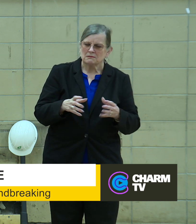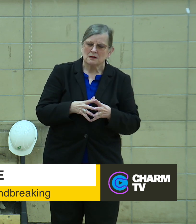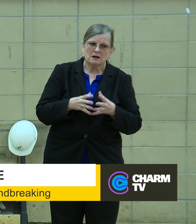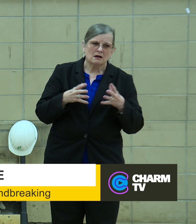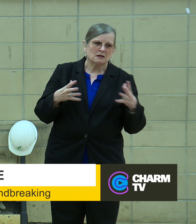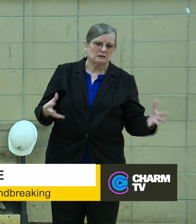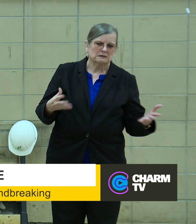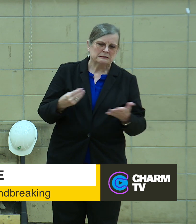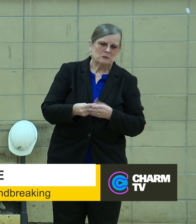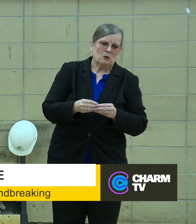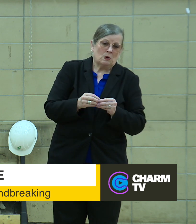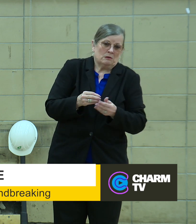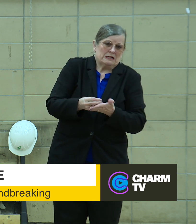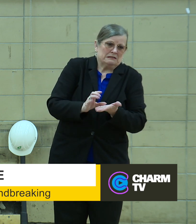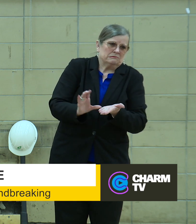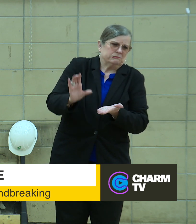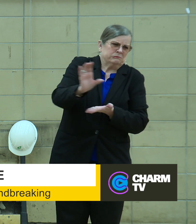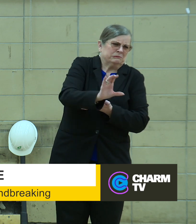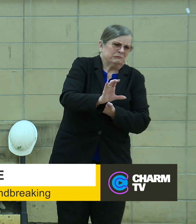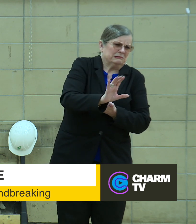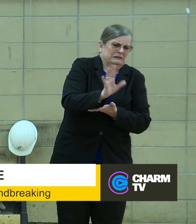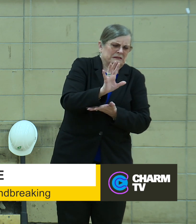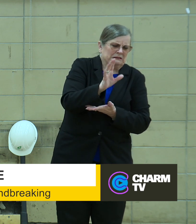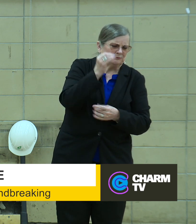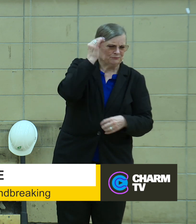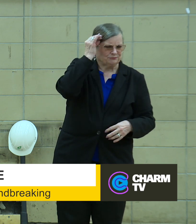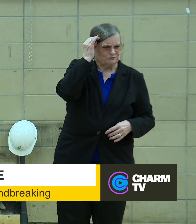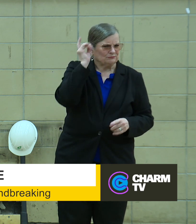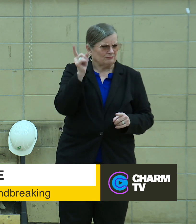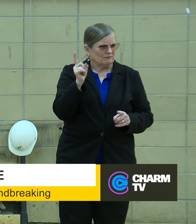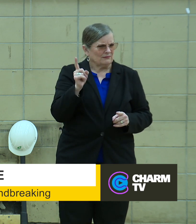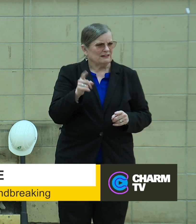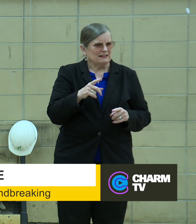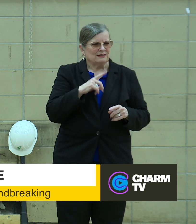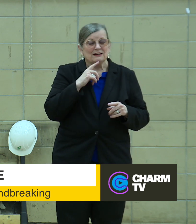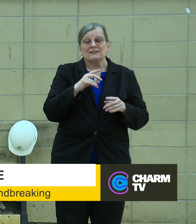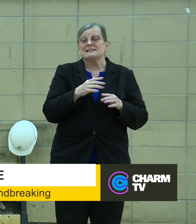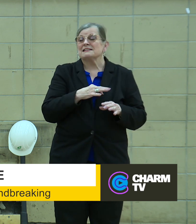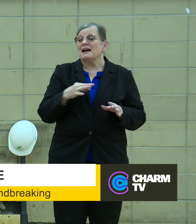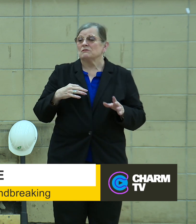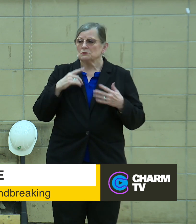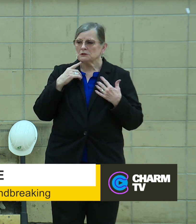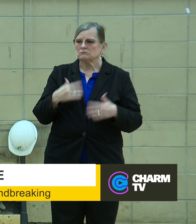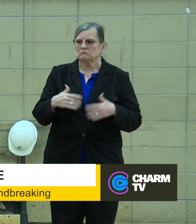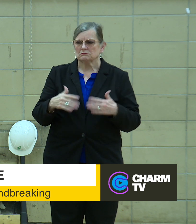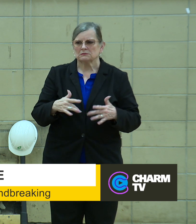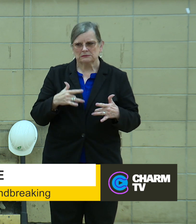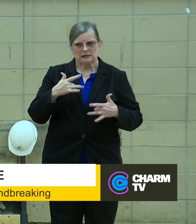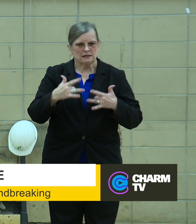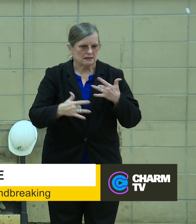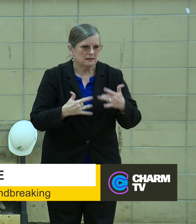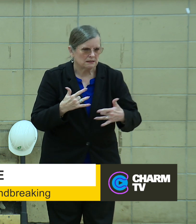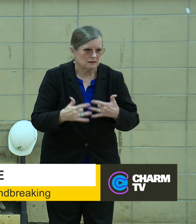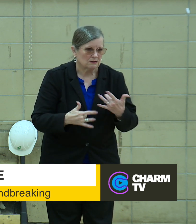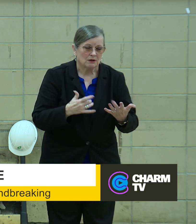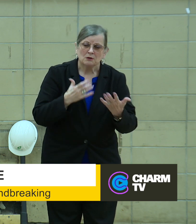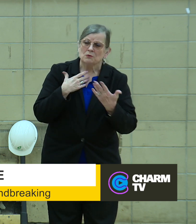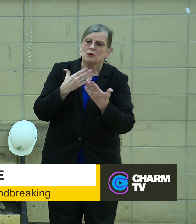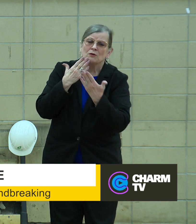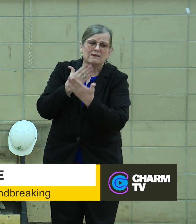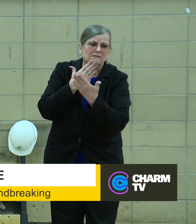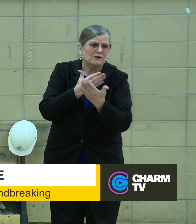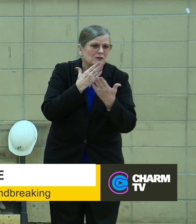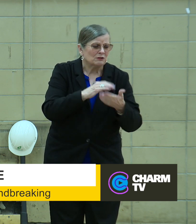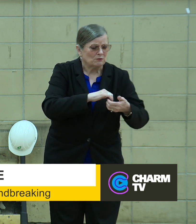Cliff, thinking of the center, but Cliff is extremely excited for these improvements. We're grateful that our partners